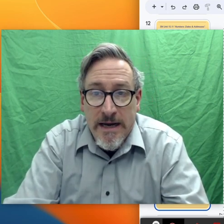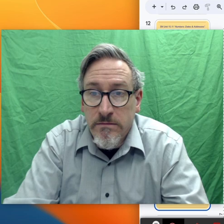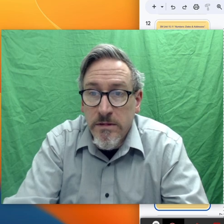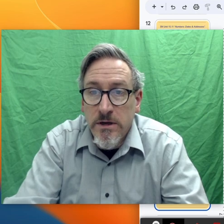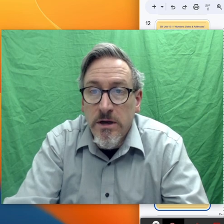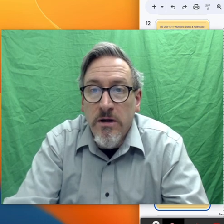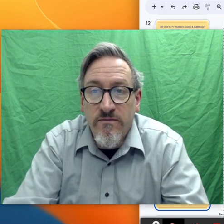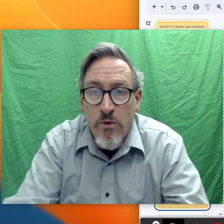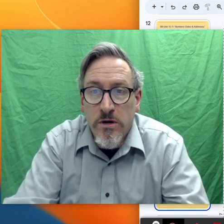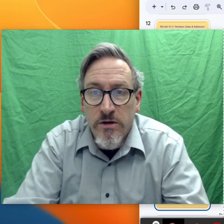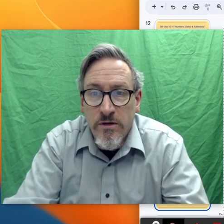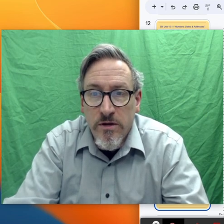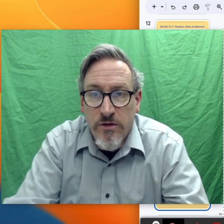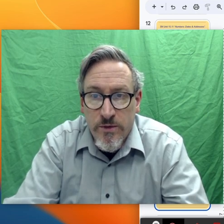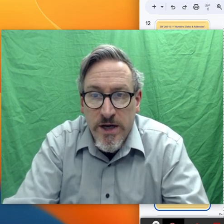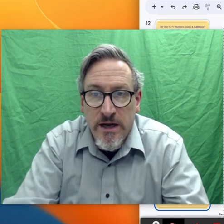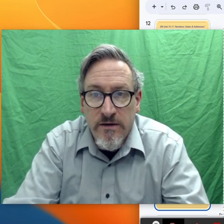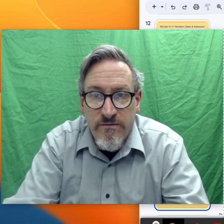Again,